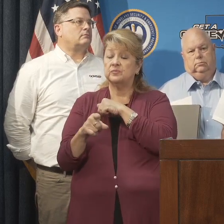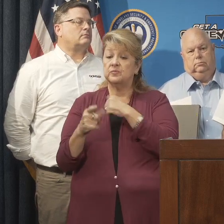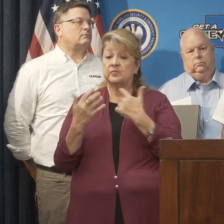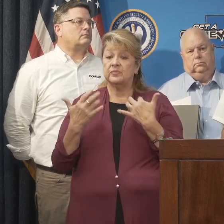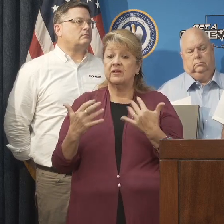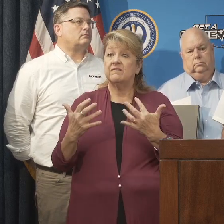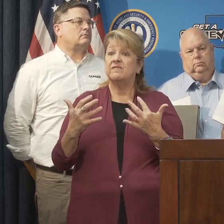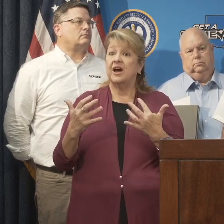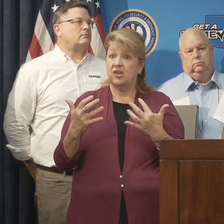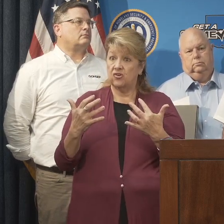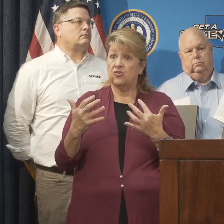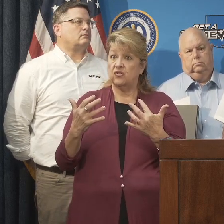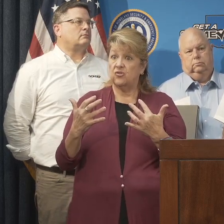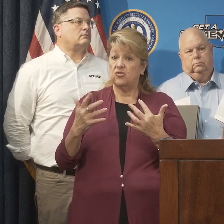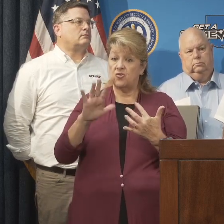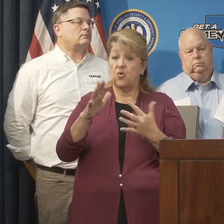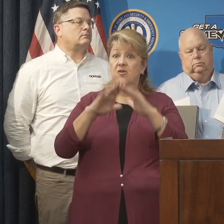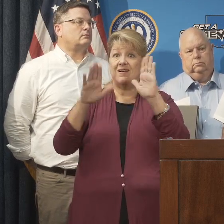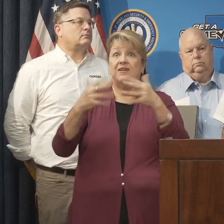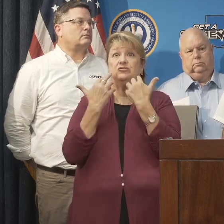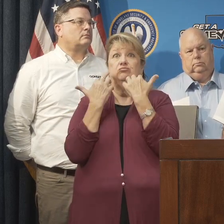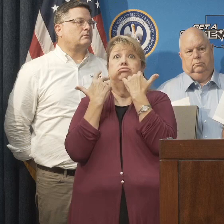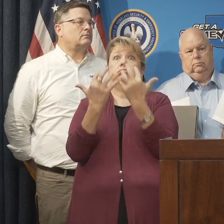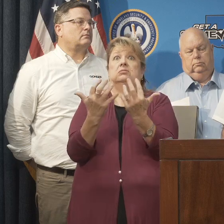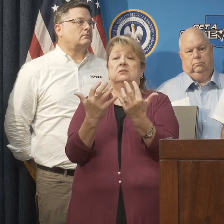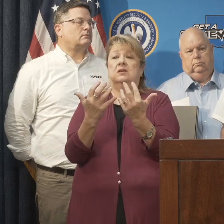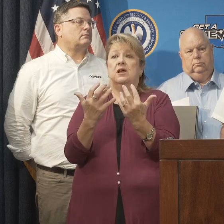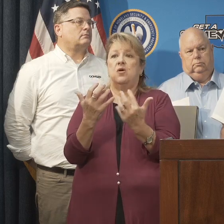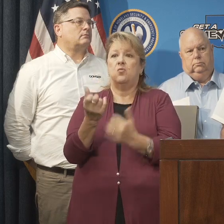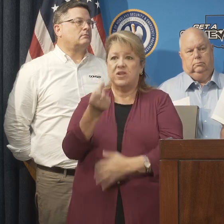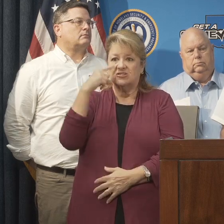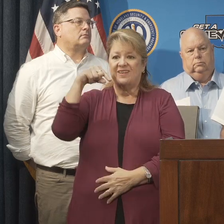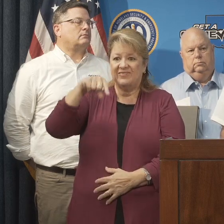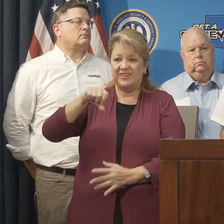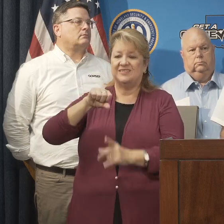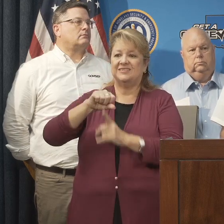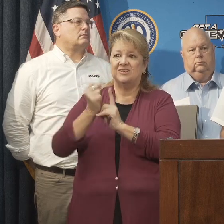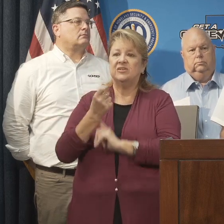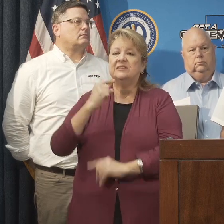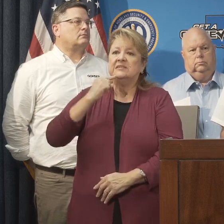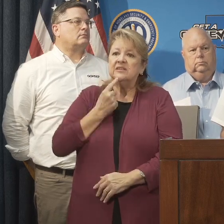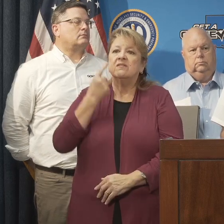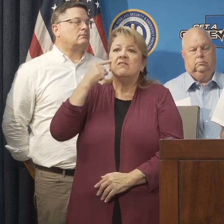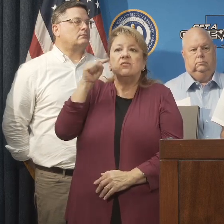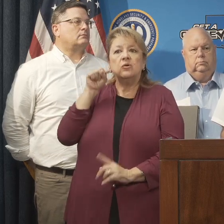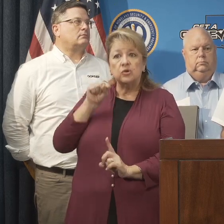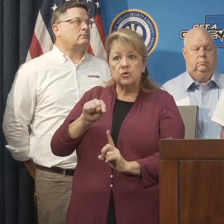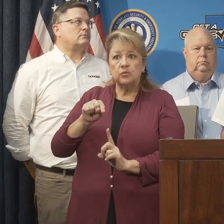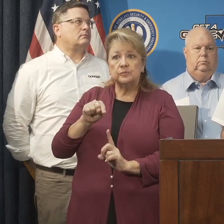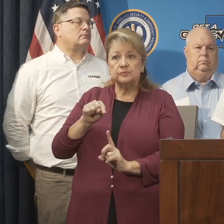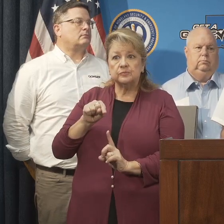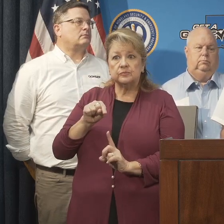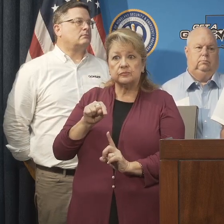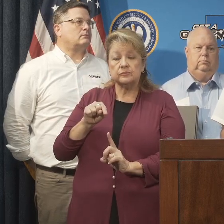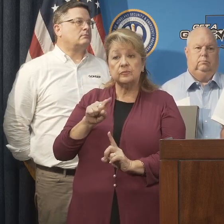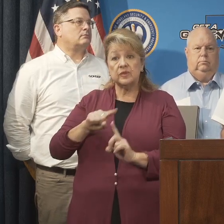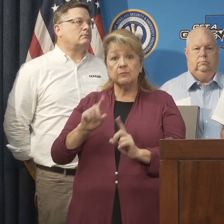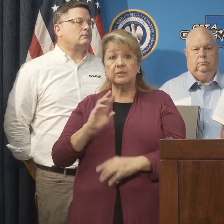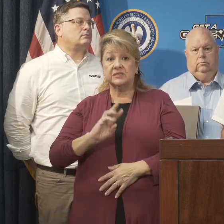could not have been worse for you and your family, and we absolutely get that. But when you know the seriousness of the fires